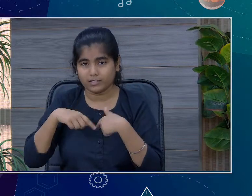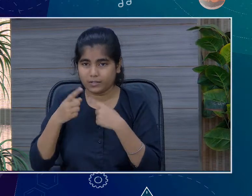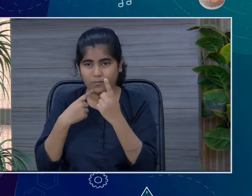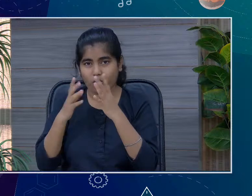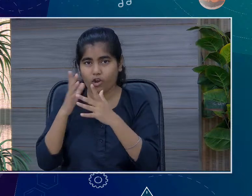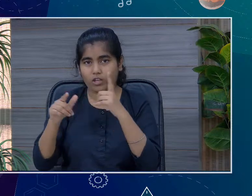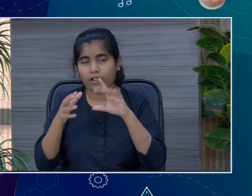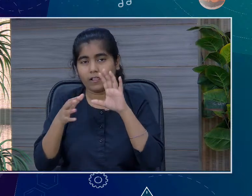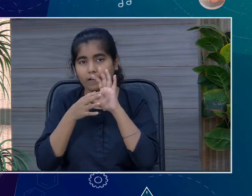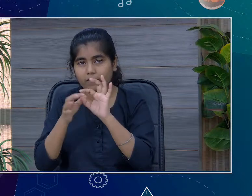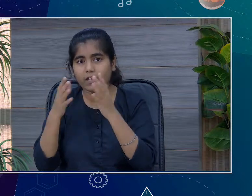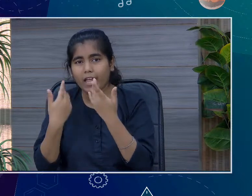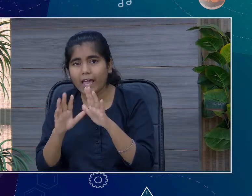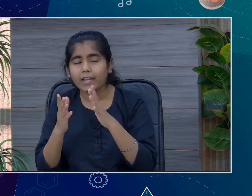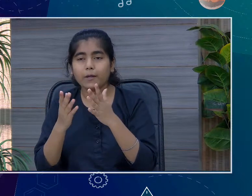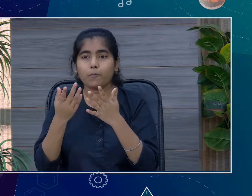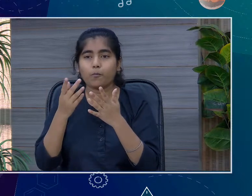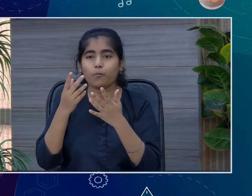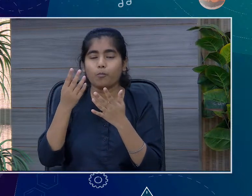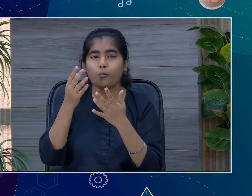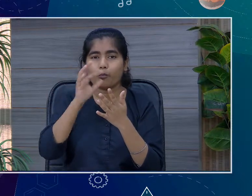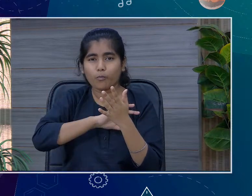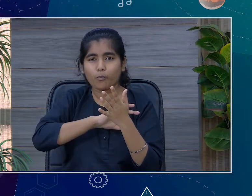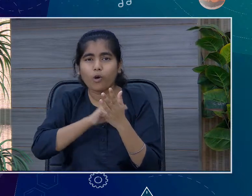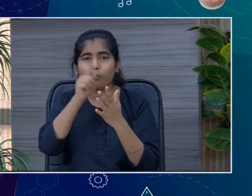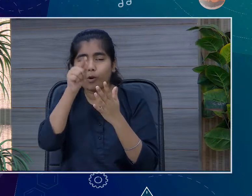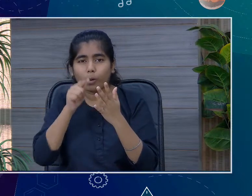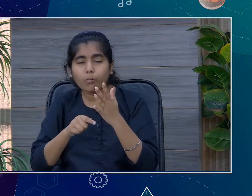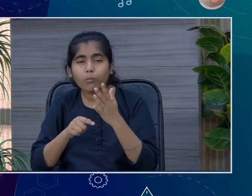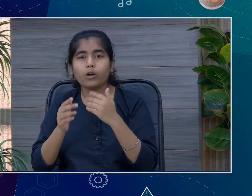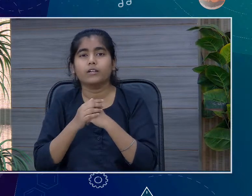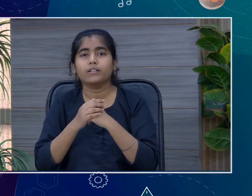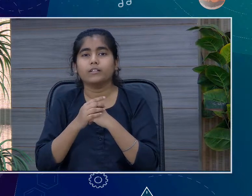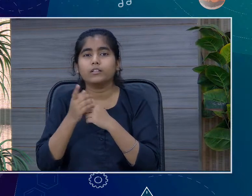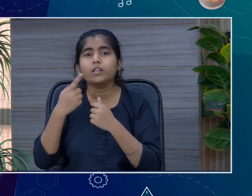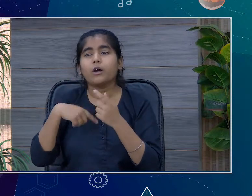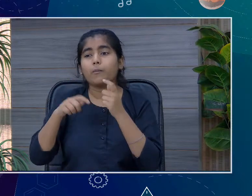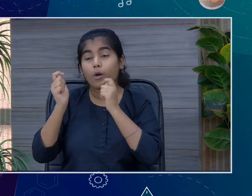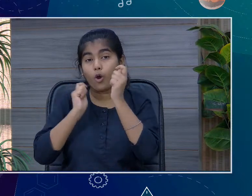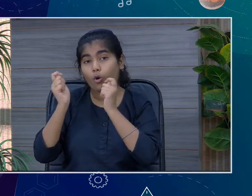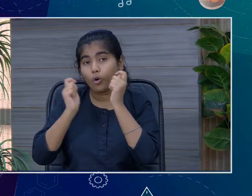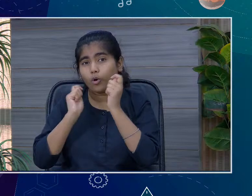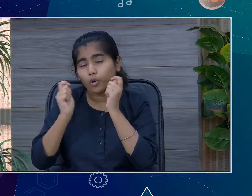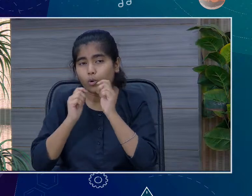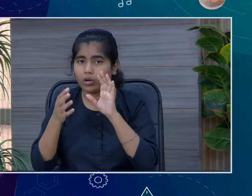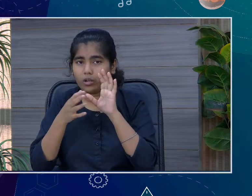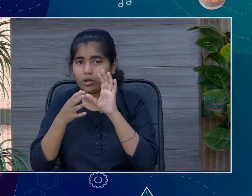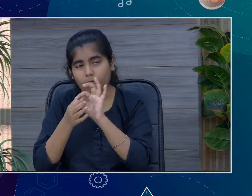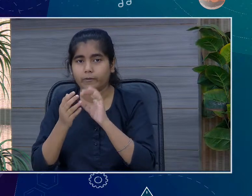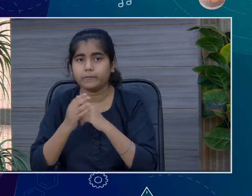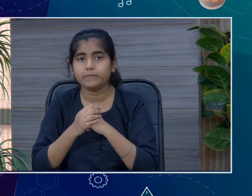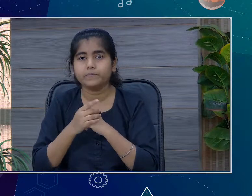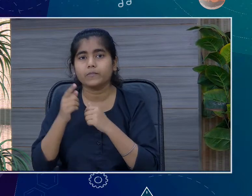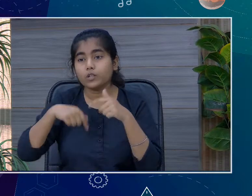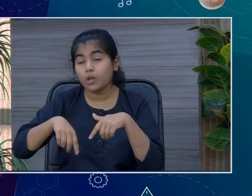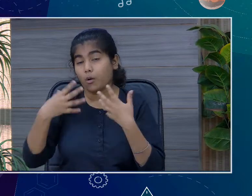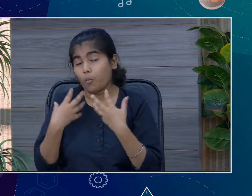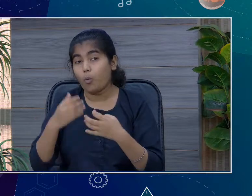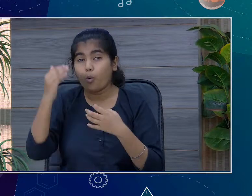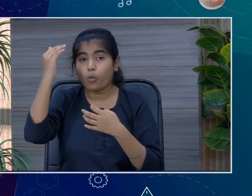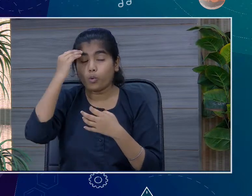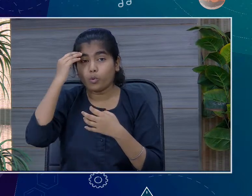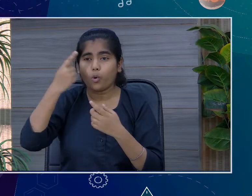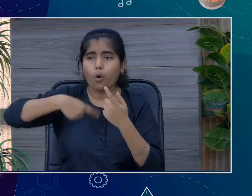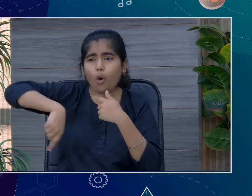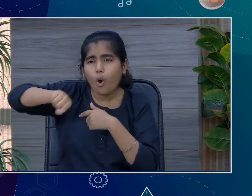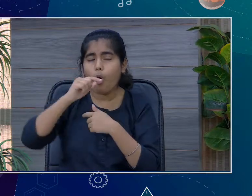sign language or any features, we ultimately, eventually, we talk about the role of that particular thing. So here, I would like to know, as we all would